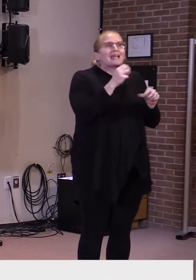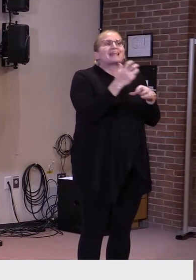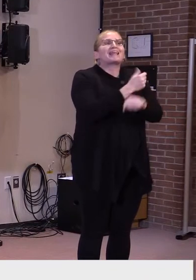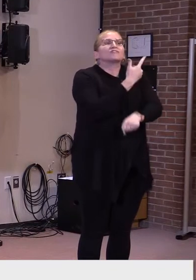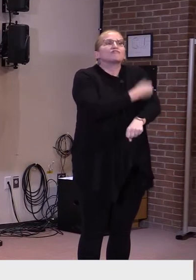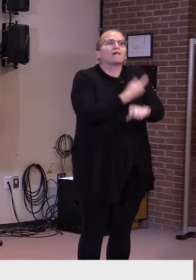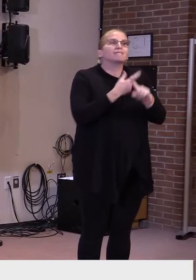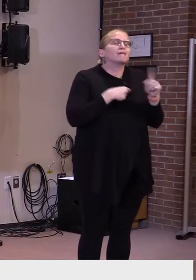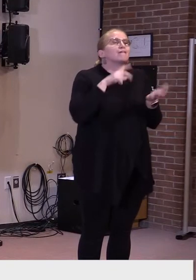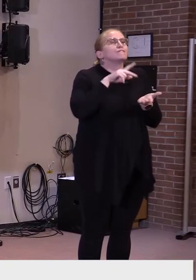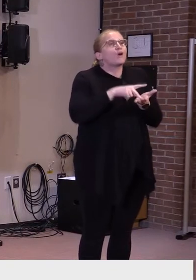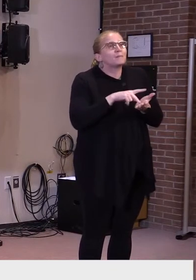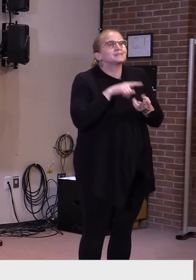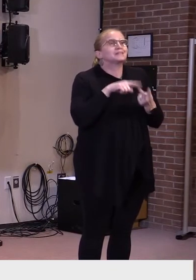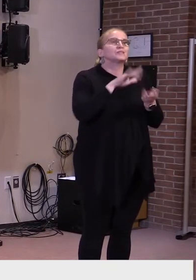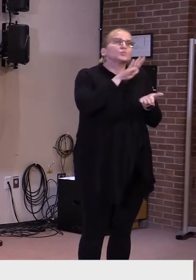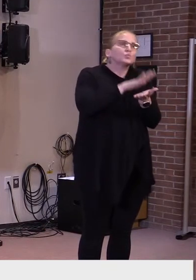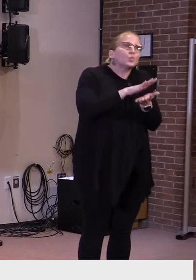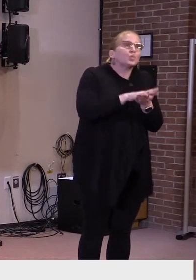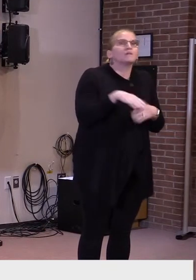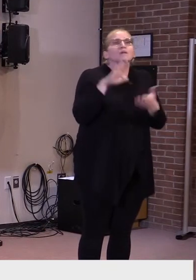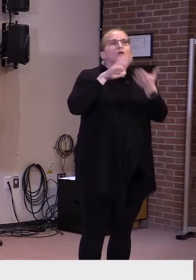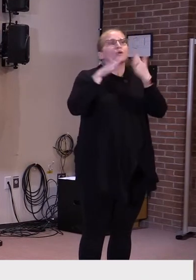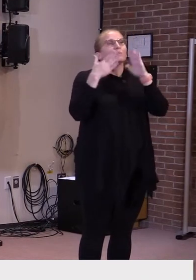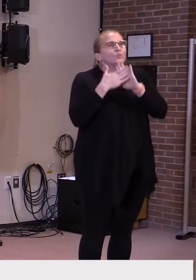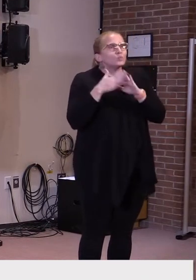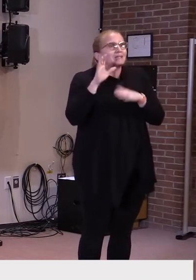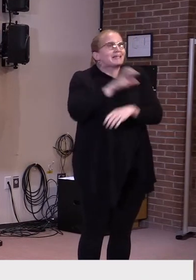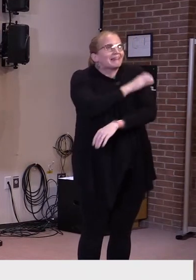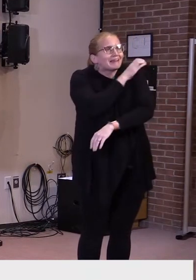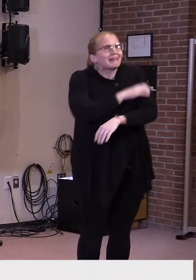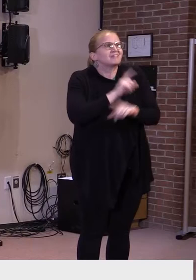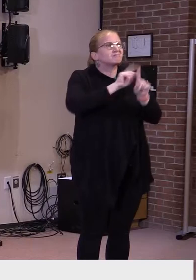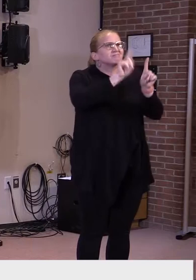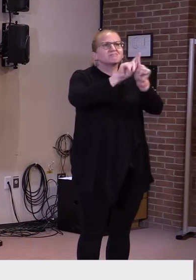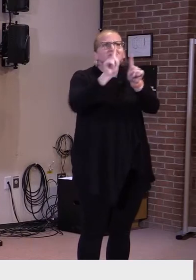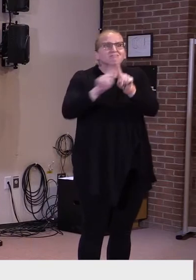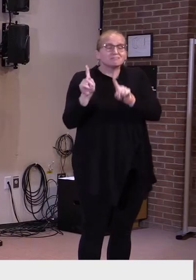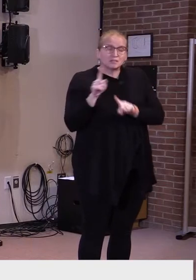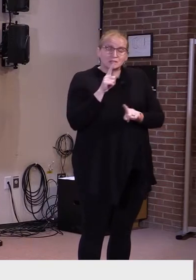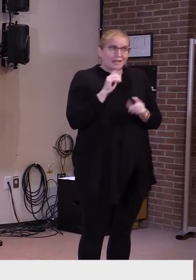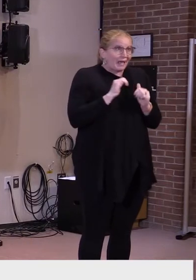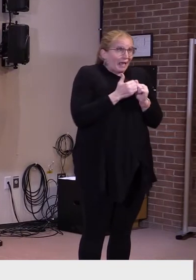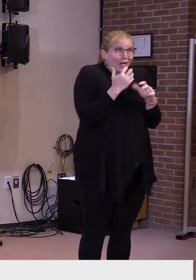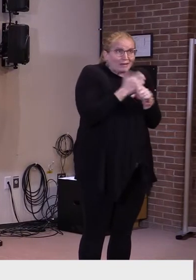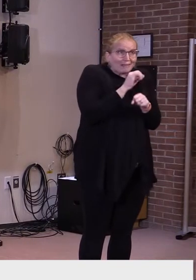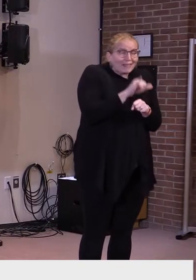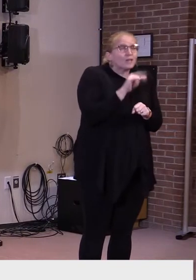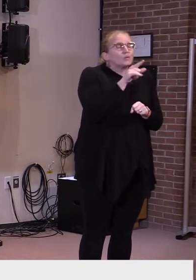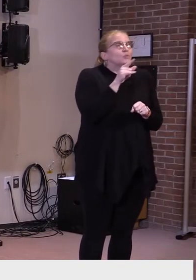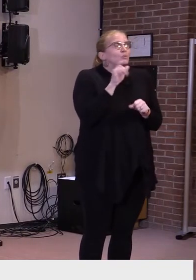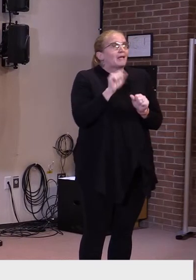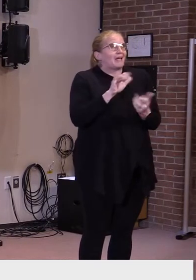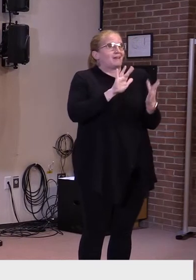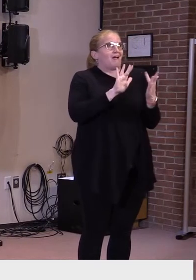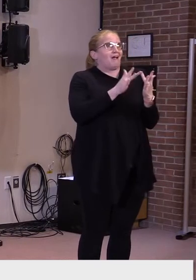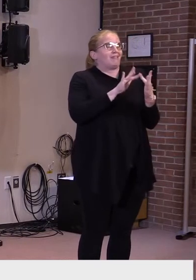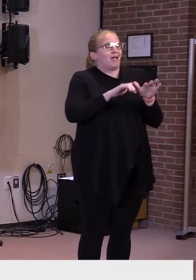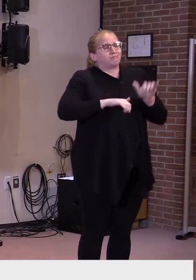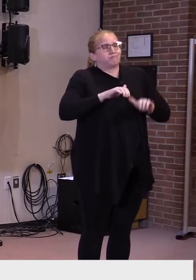pharmacies, schools, and community-based vaccine clinics. You can make an appointment for your child by going online